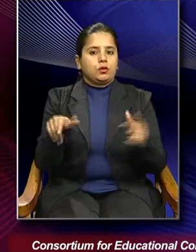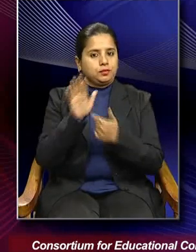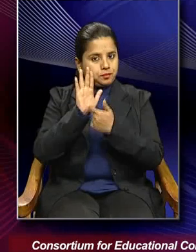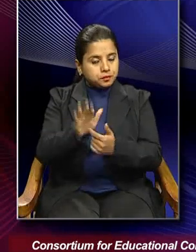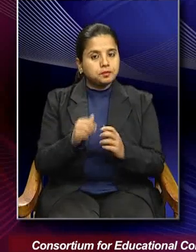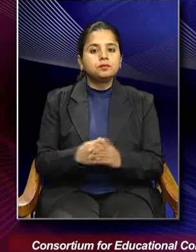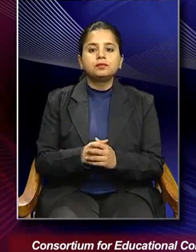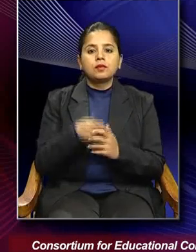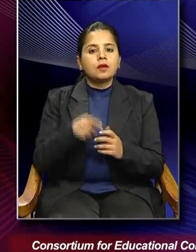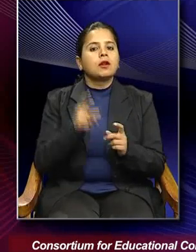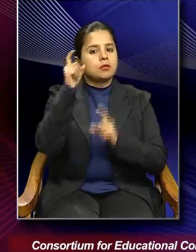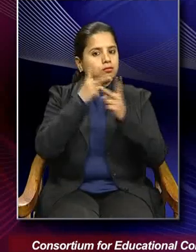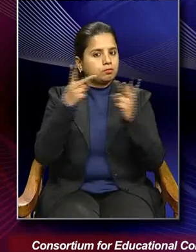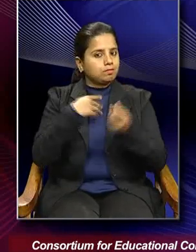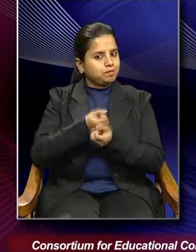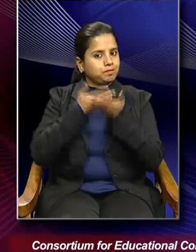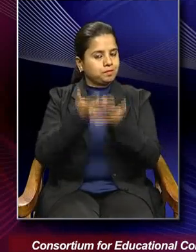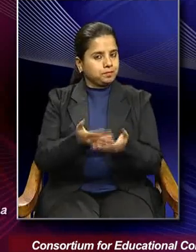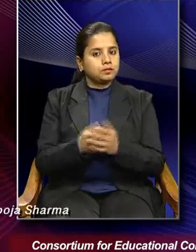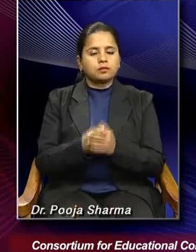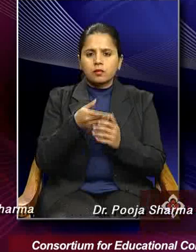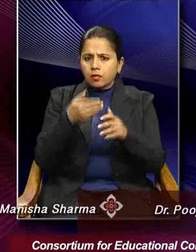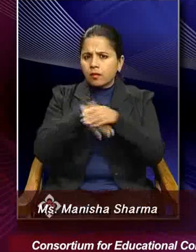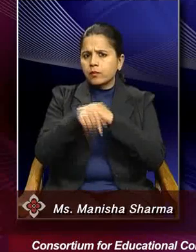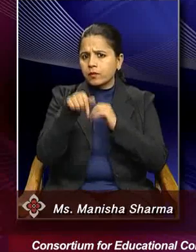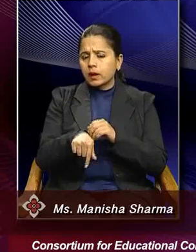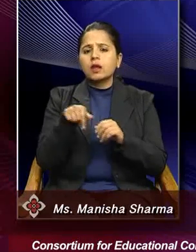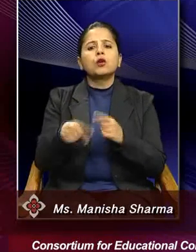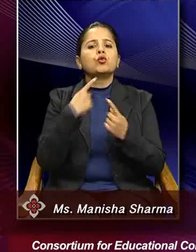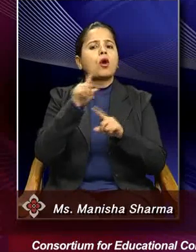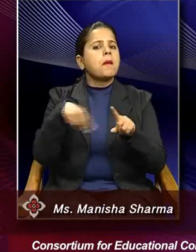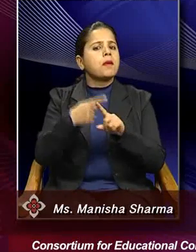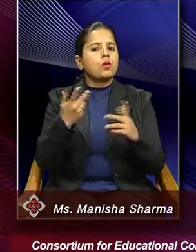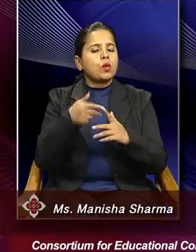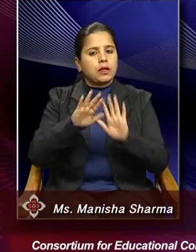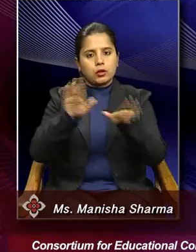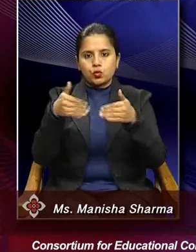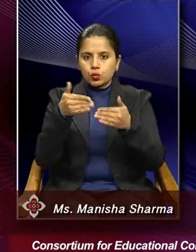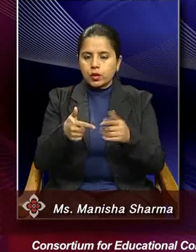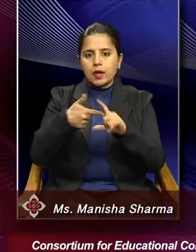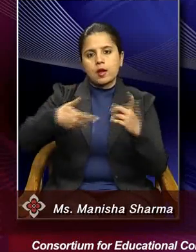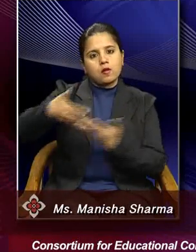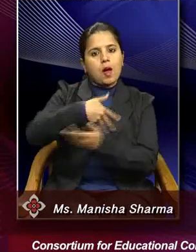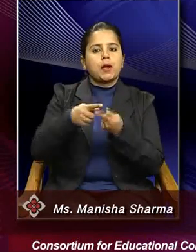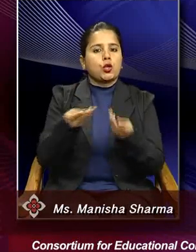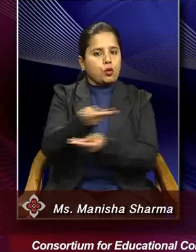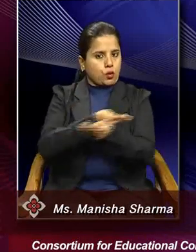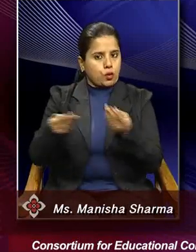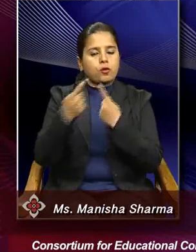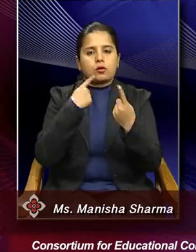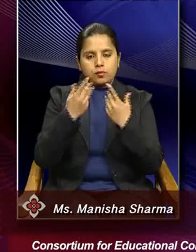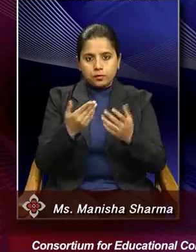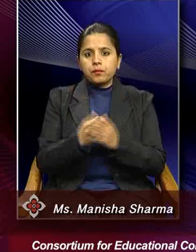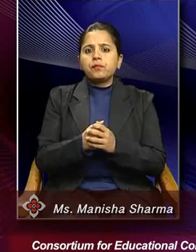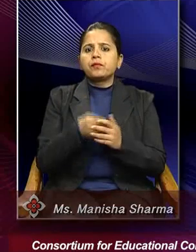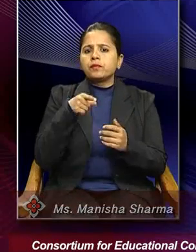is symbolic expression. Under this, we've been talking about Introduction to Environmental Economics, which